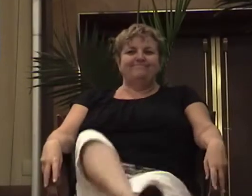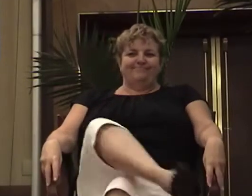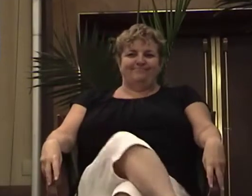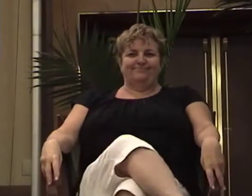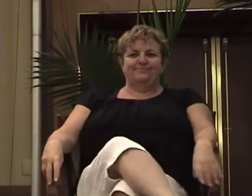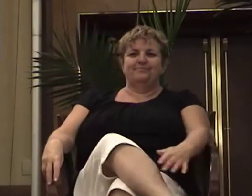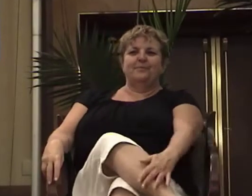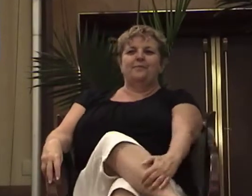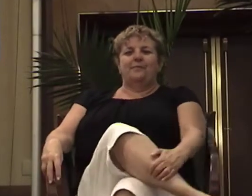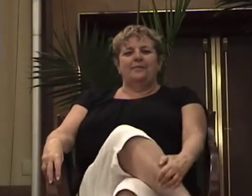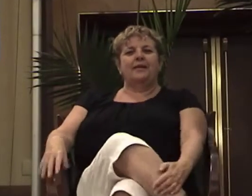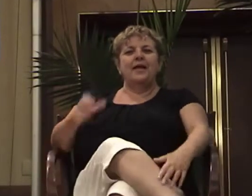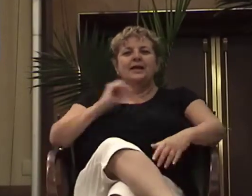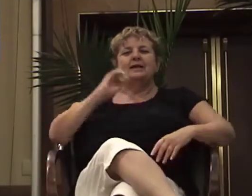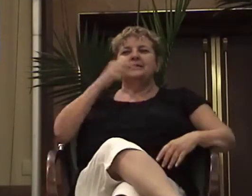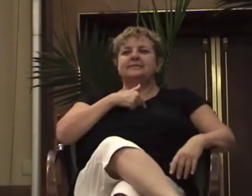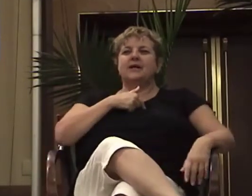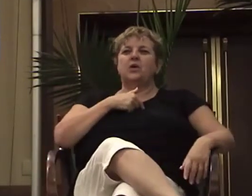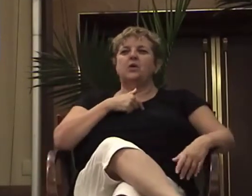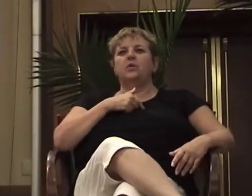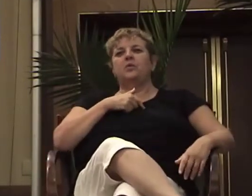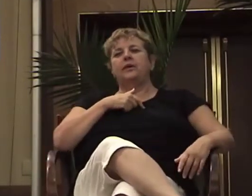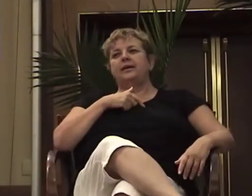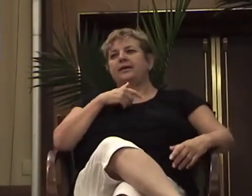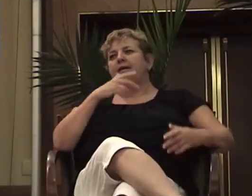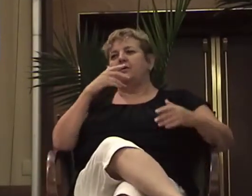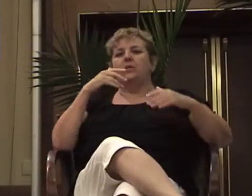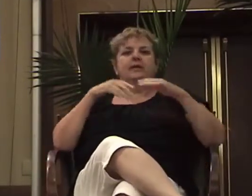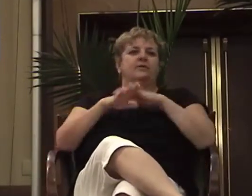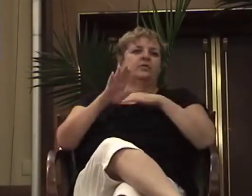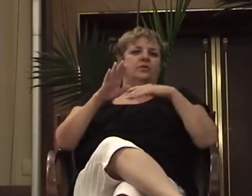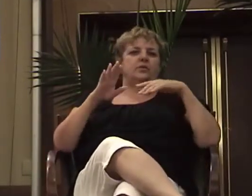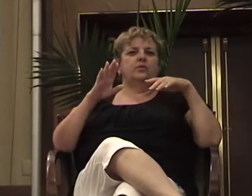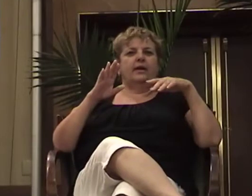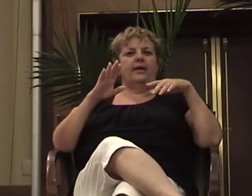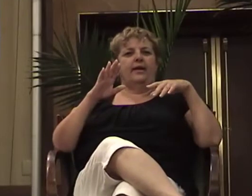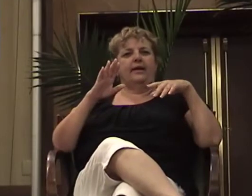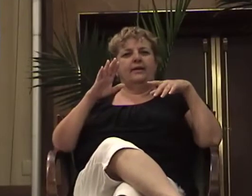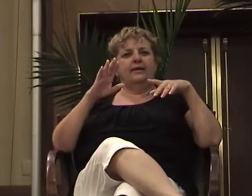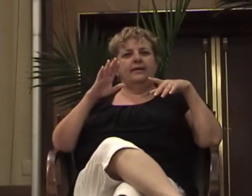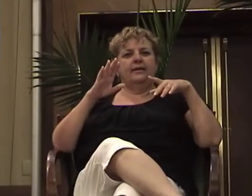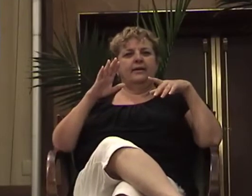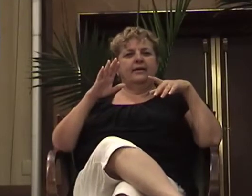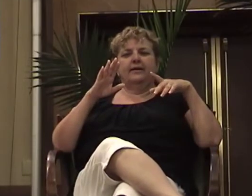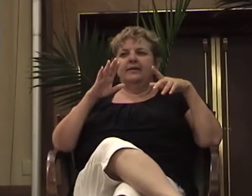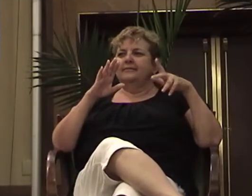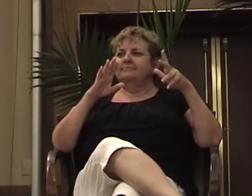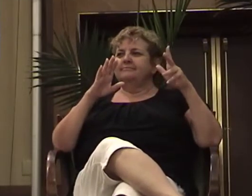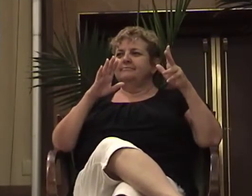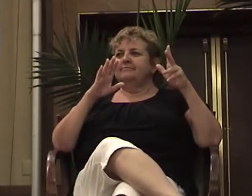So we pull up to this clubhouse. I didn't know what that was at the time. It's about 50 Harleys parked out